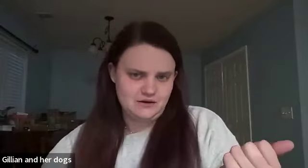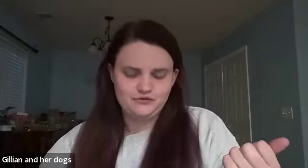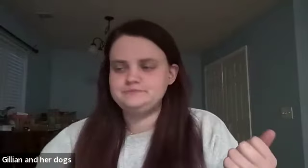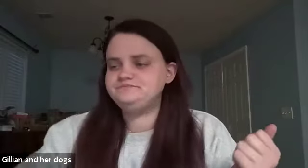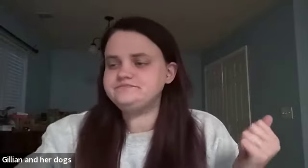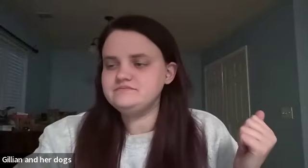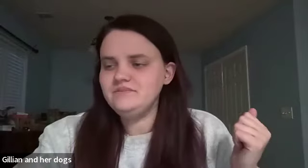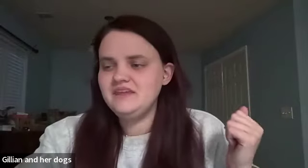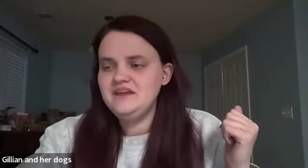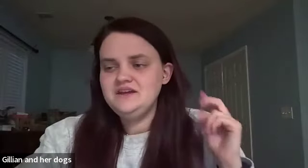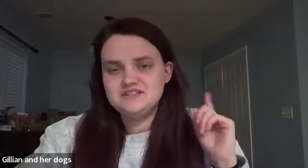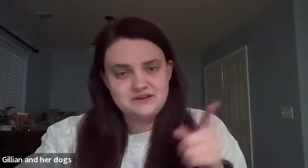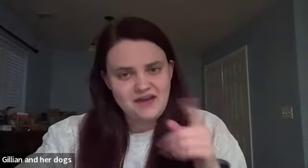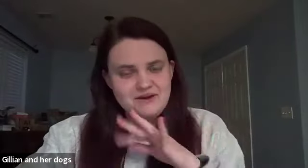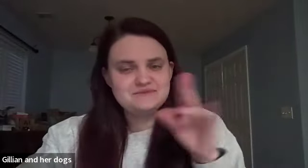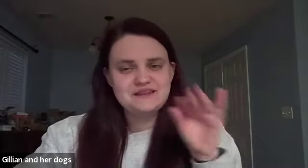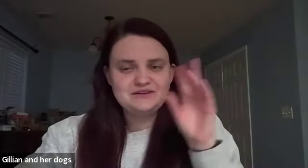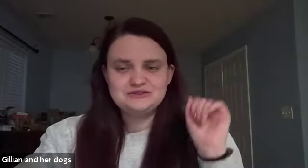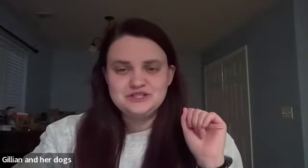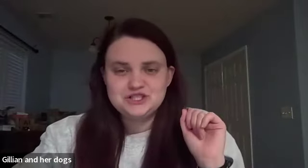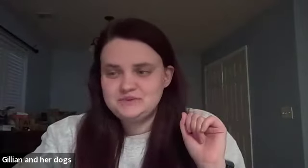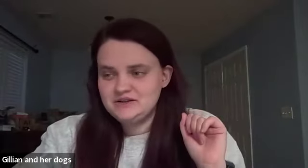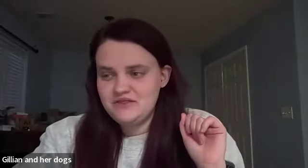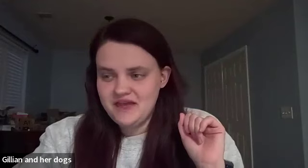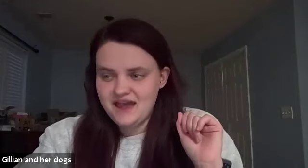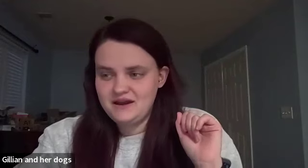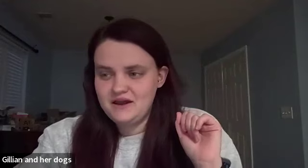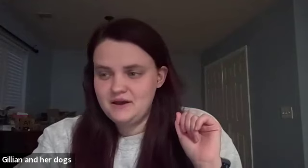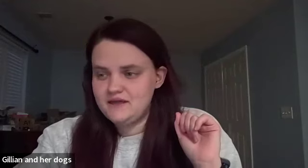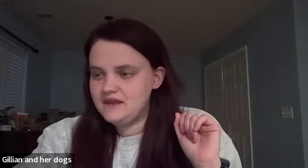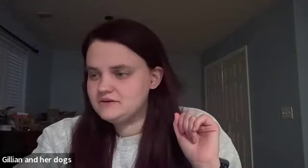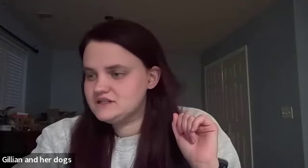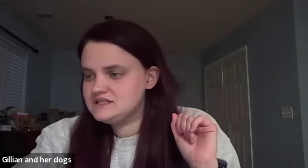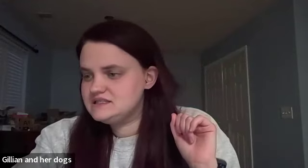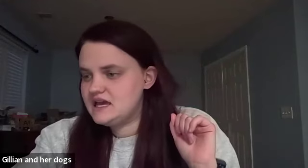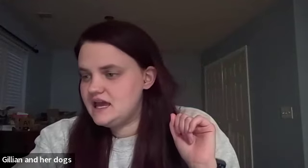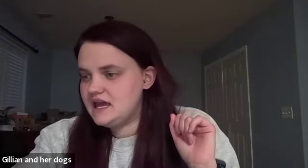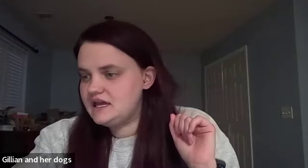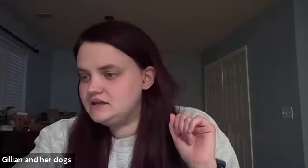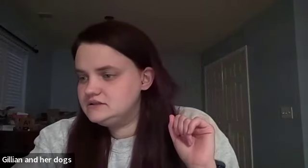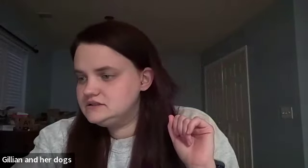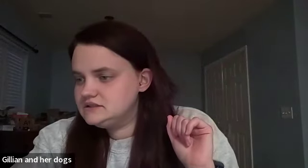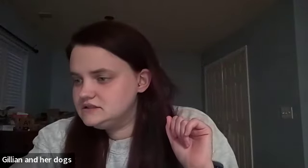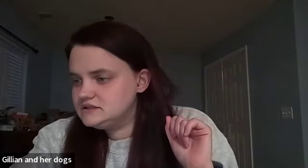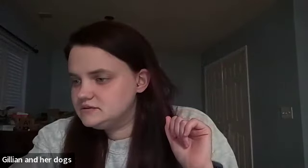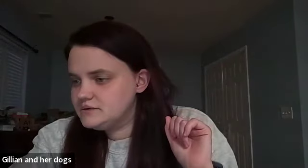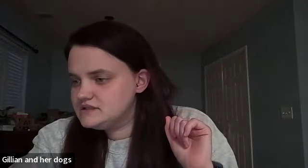way. So yeah, that was my little spiel on that. And then I was going to say, what was